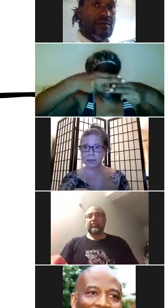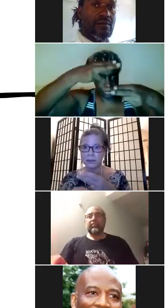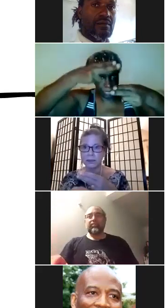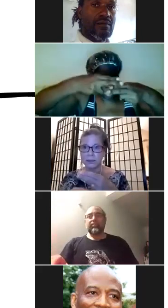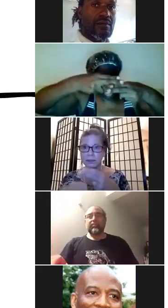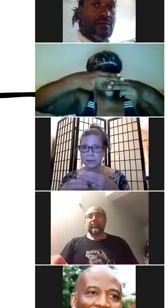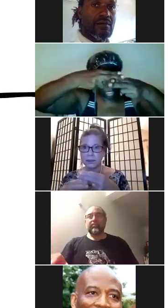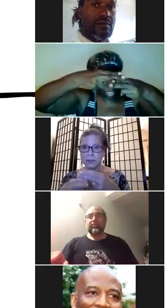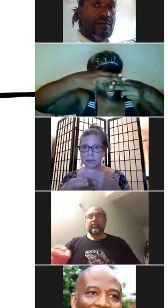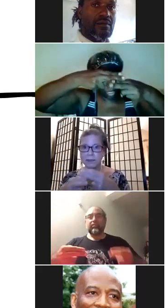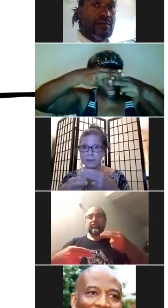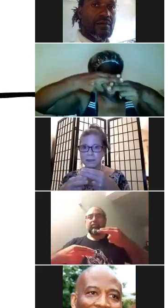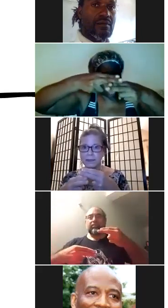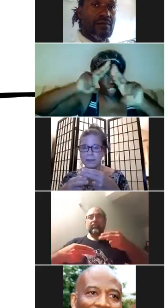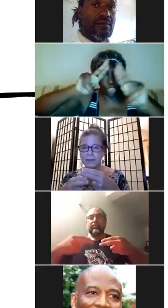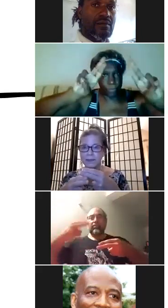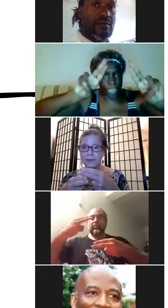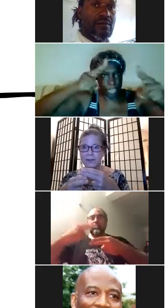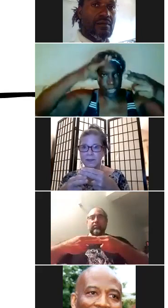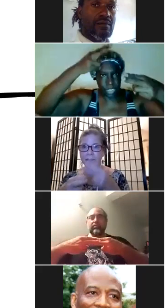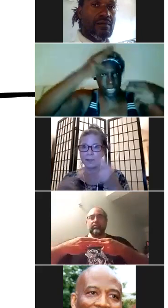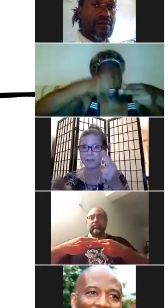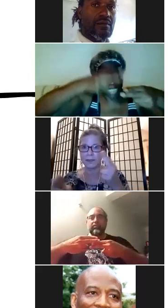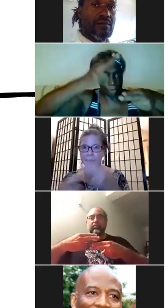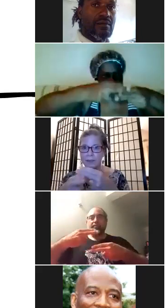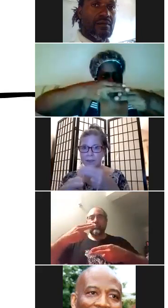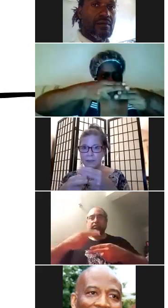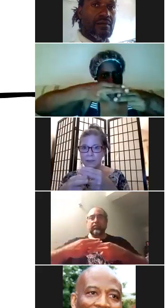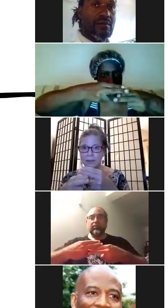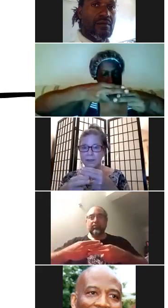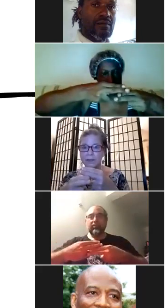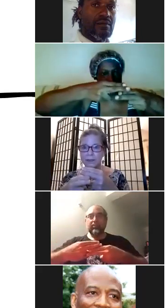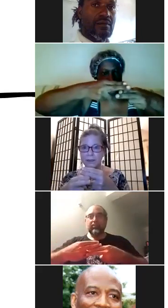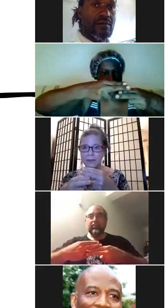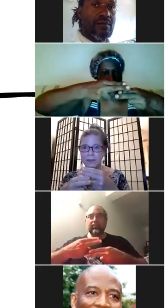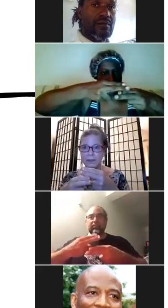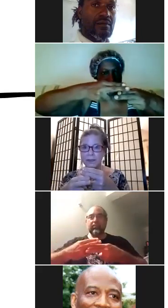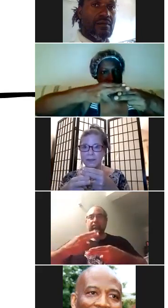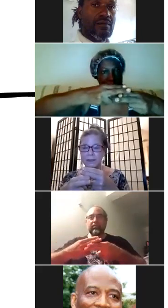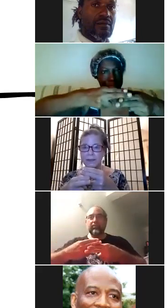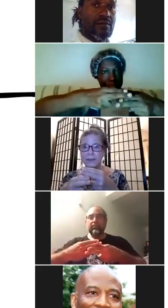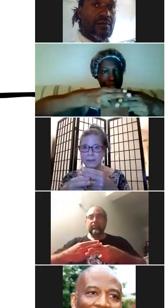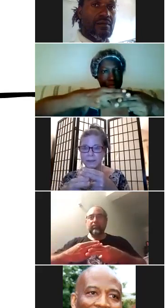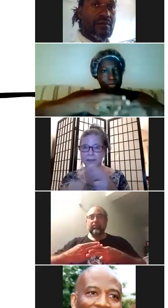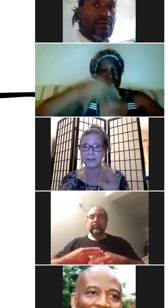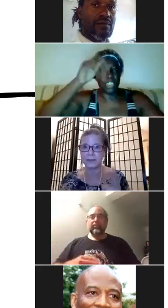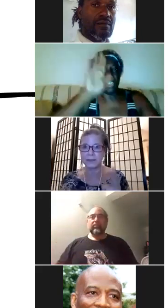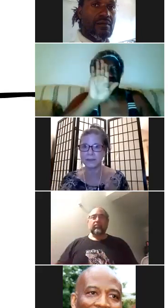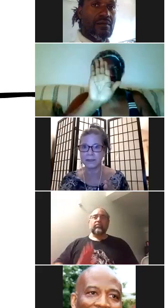name, your two U fingers, tap, tap, name.